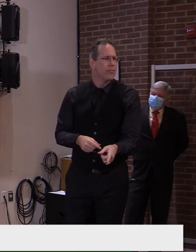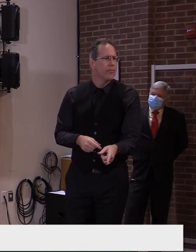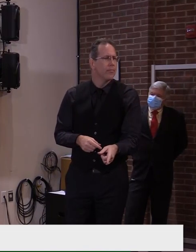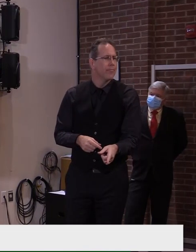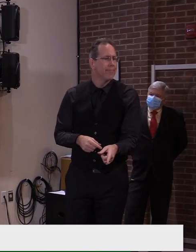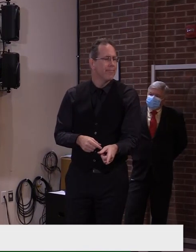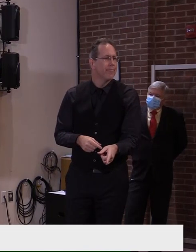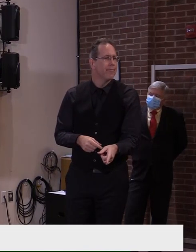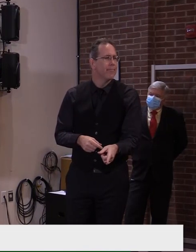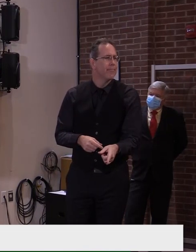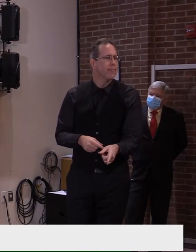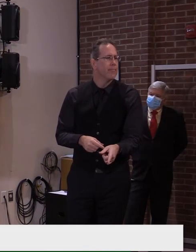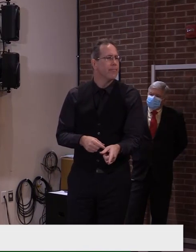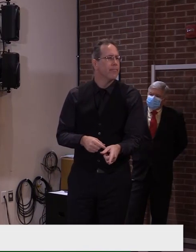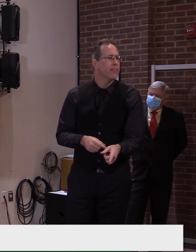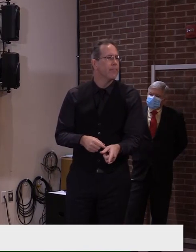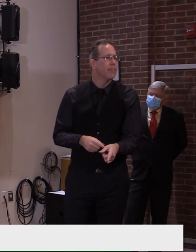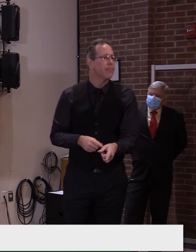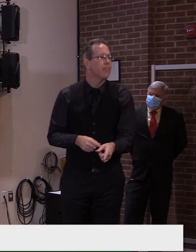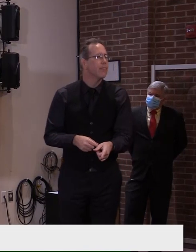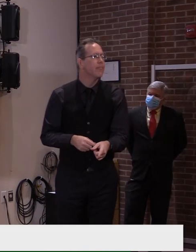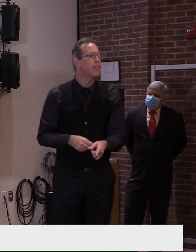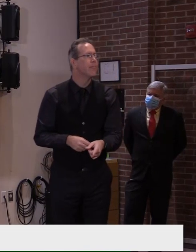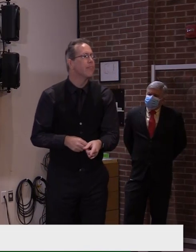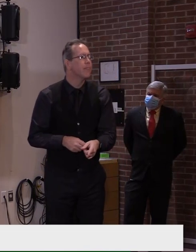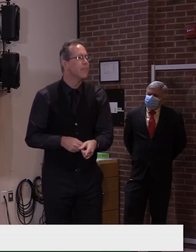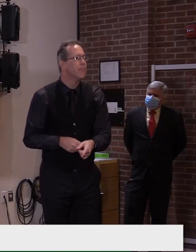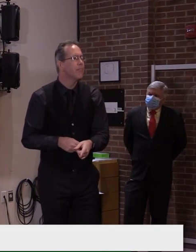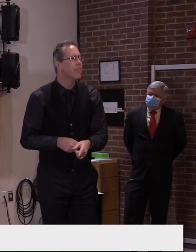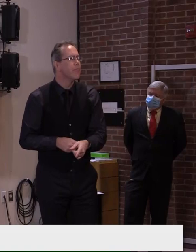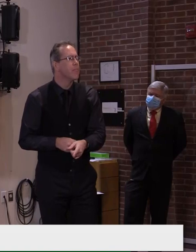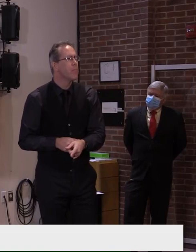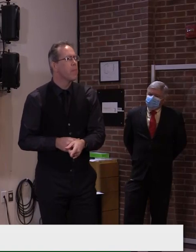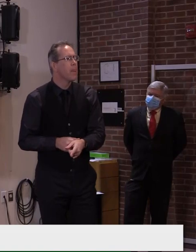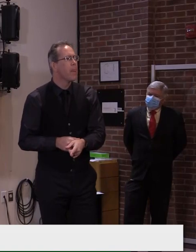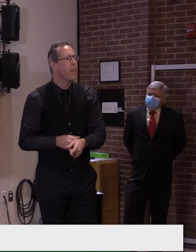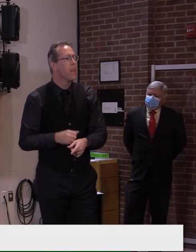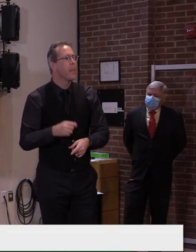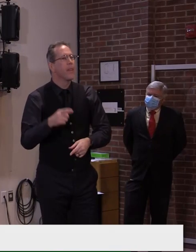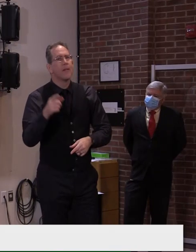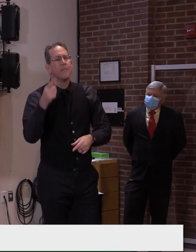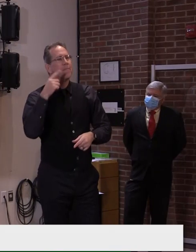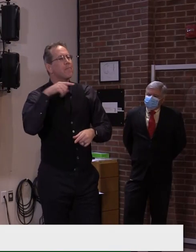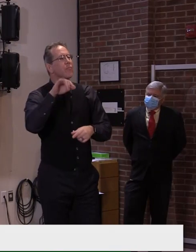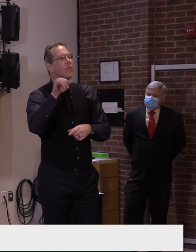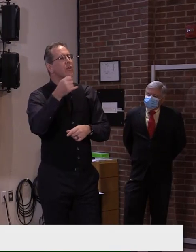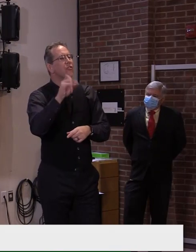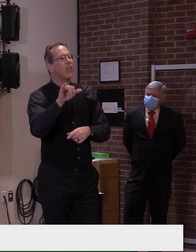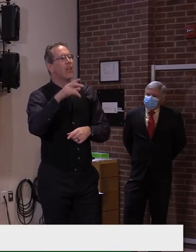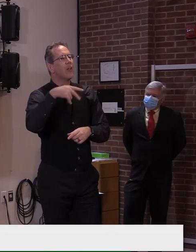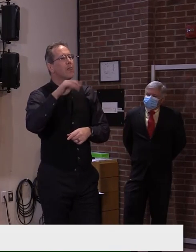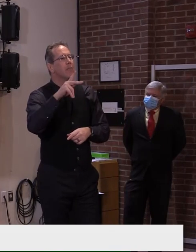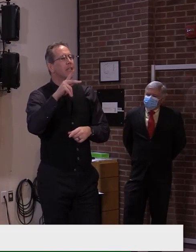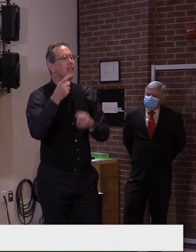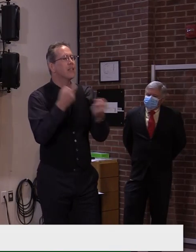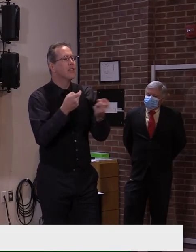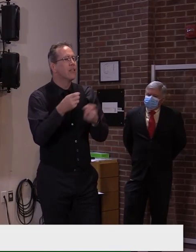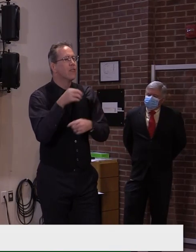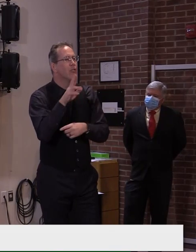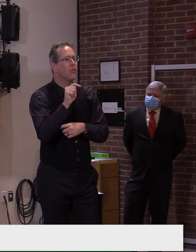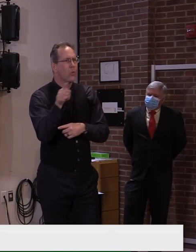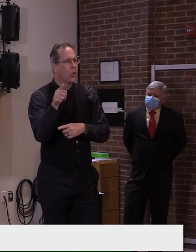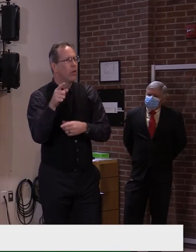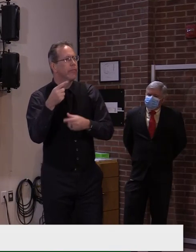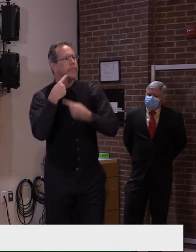day if they got their booster shot. And I know that you've been a little, you weren't a big fan